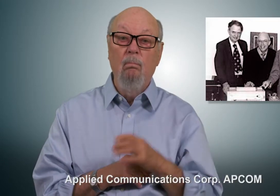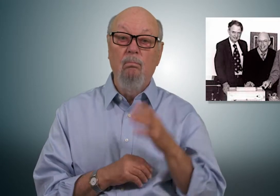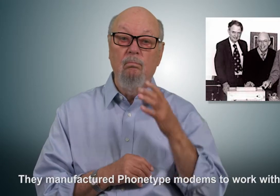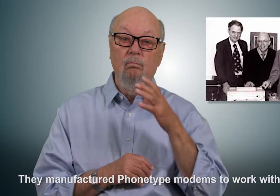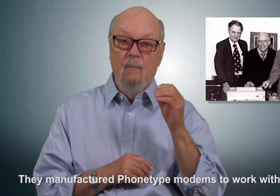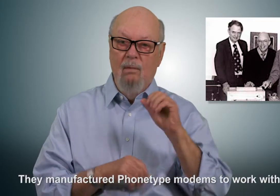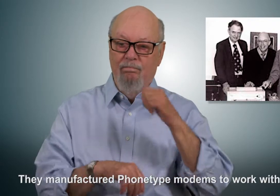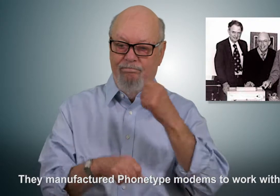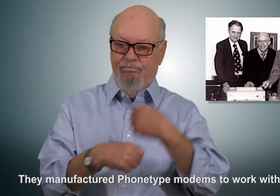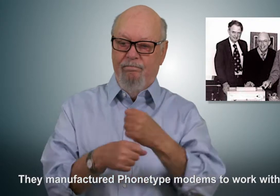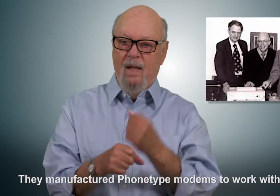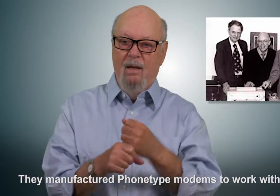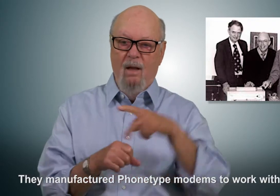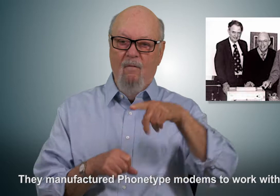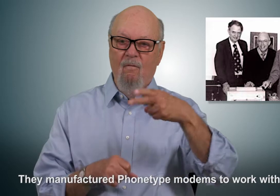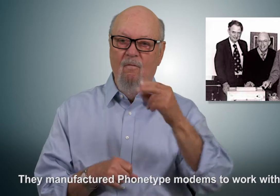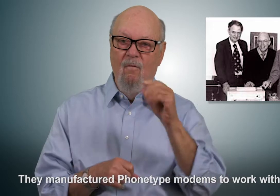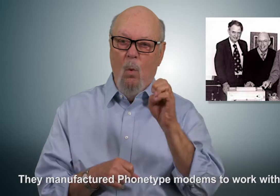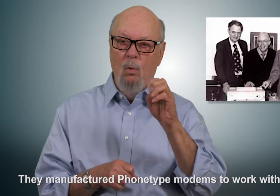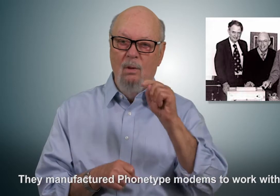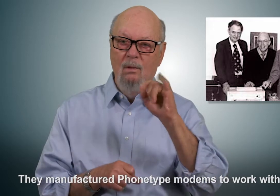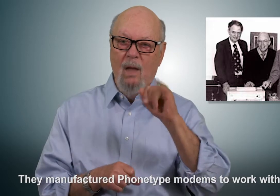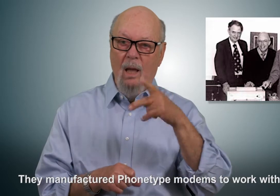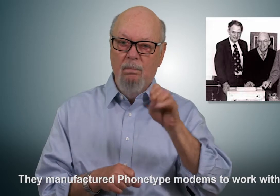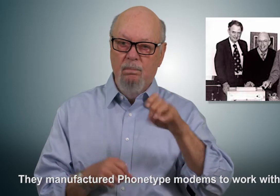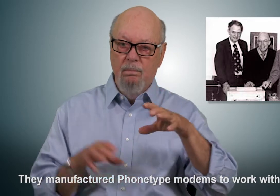They manufactured phone-type modems to work with TTYs.